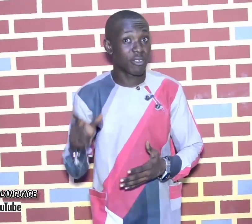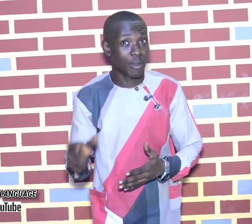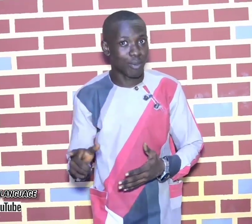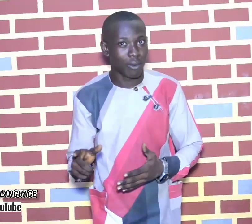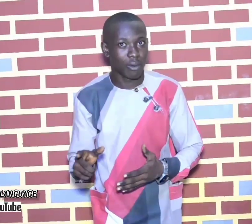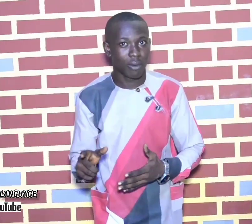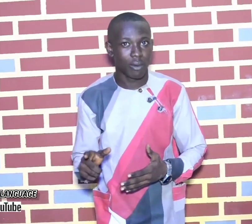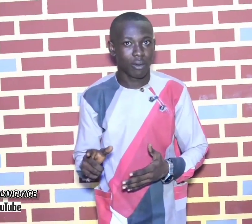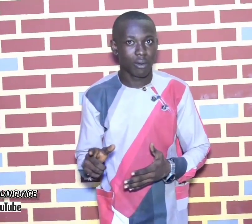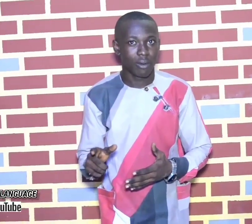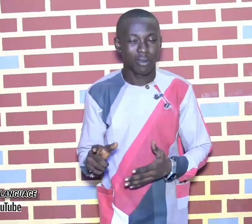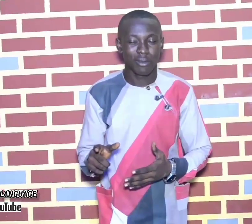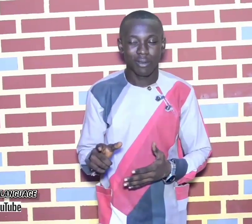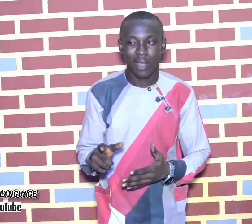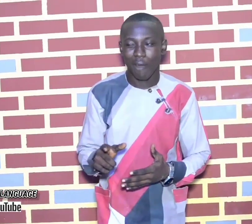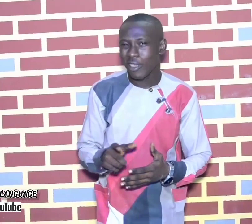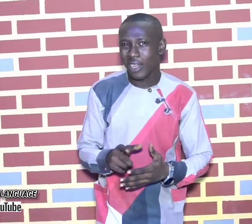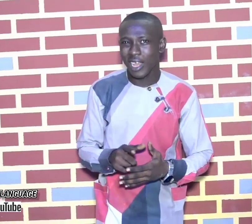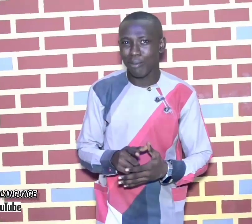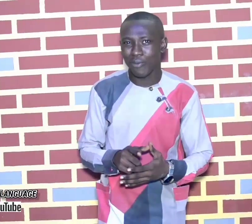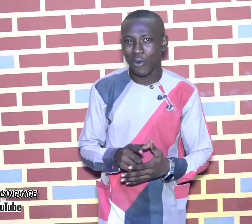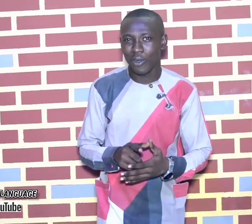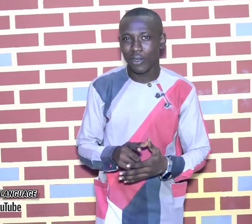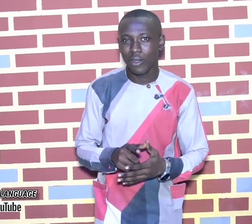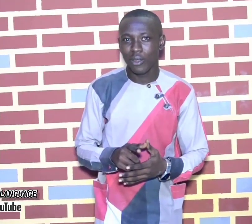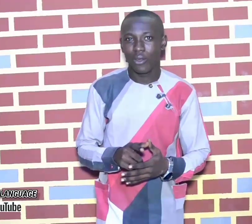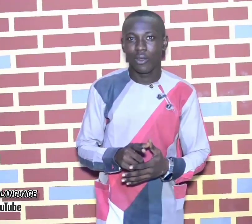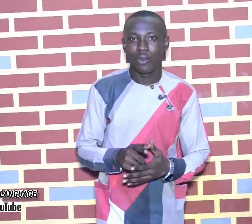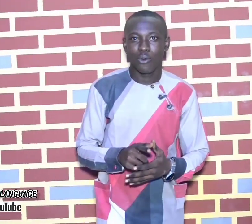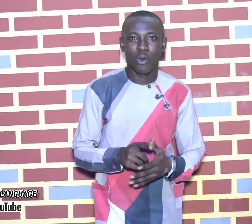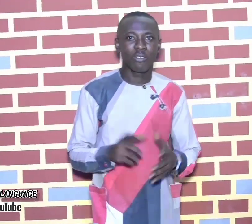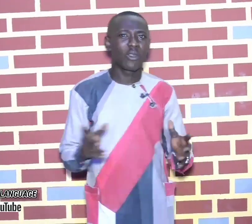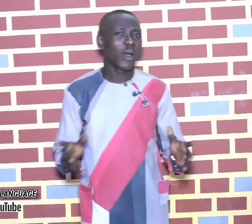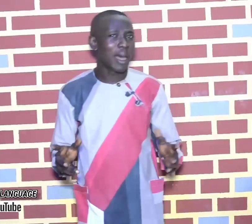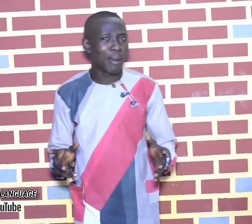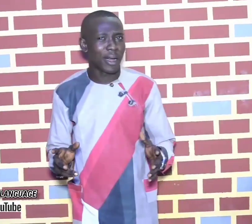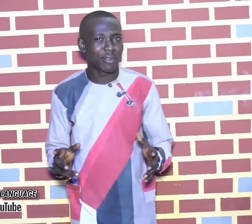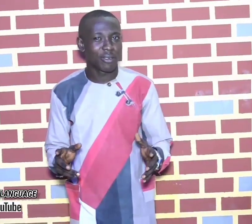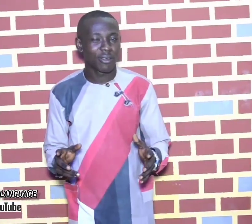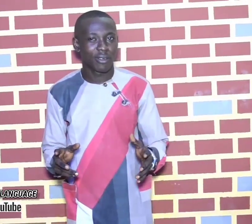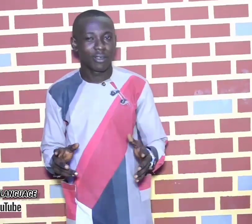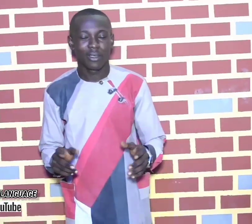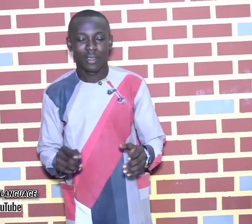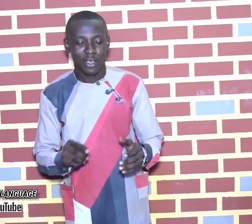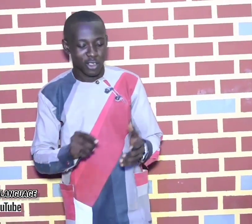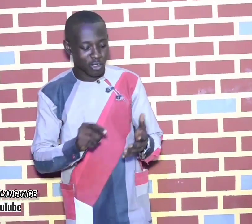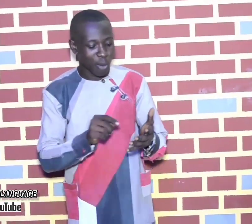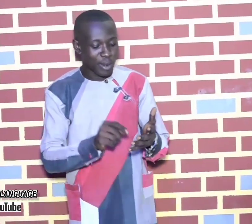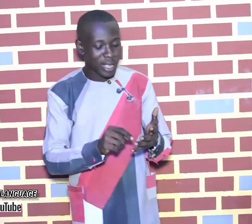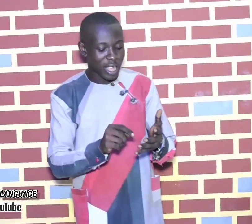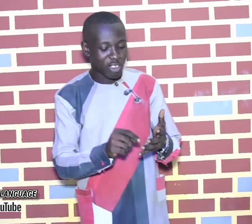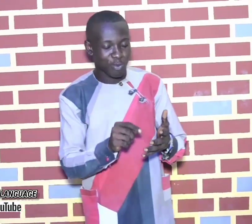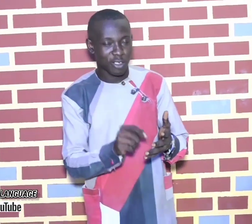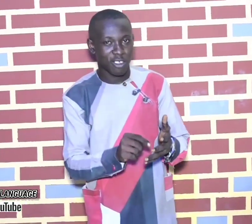principle. Have you heard that before? What is the law about? WH